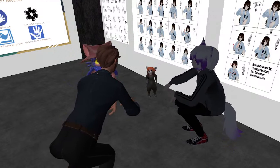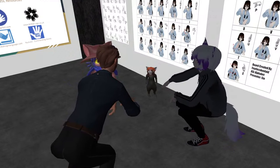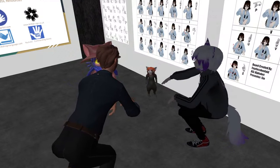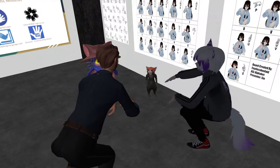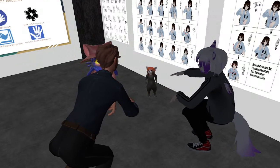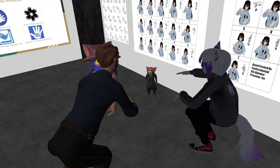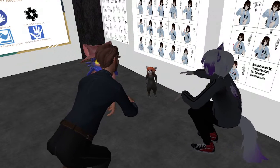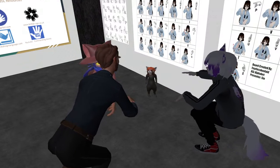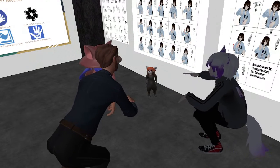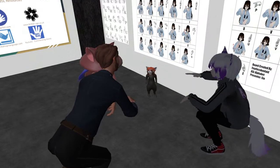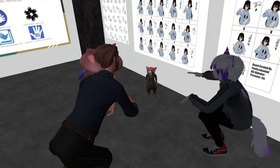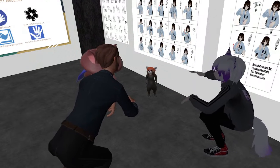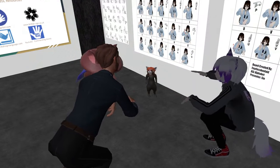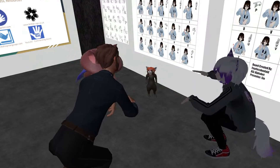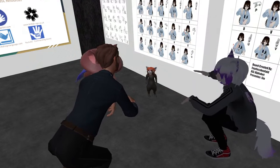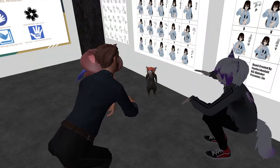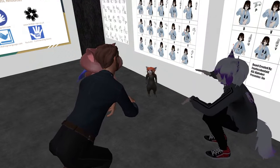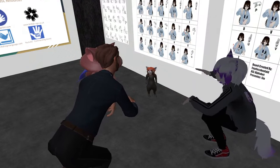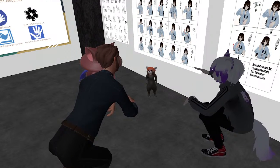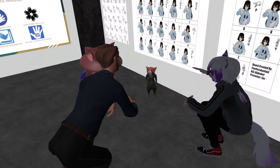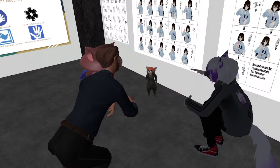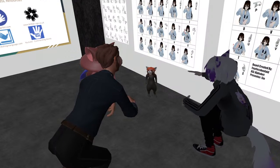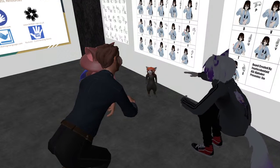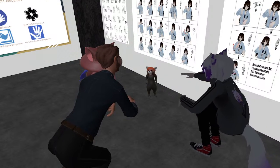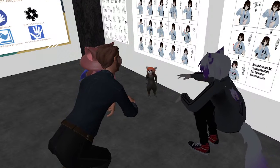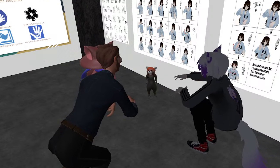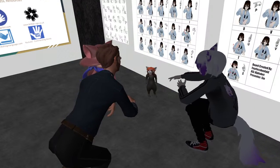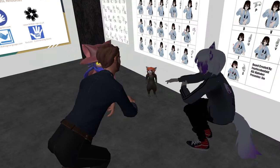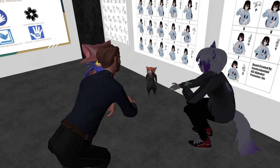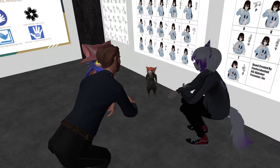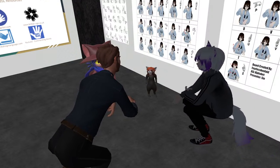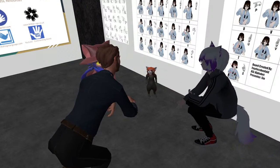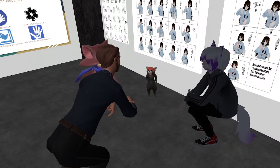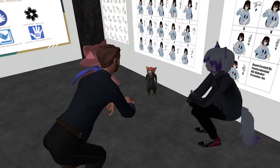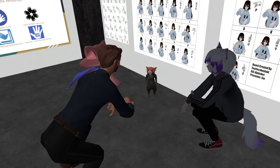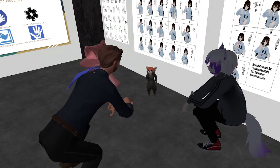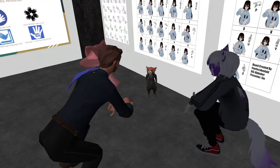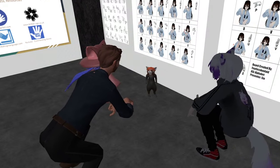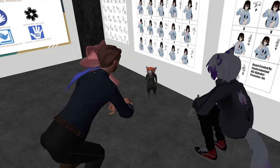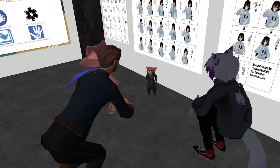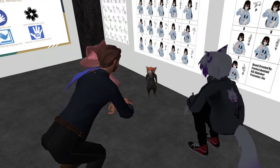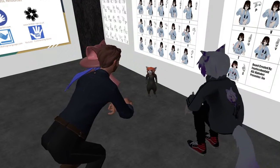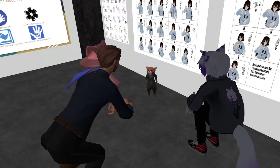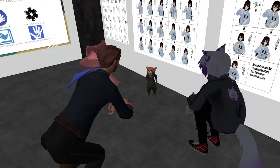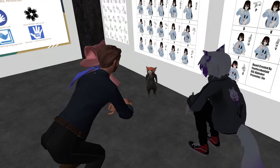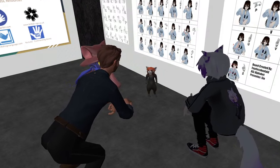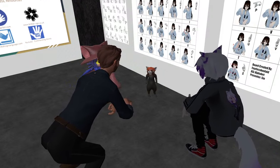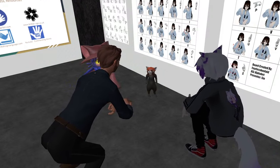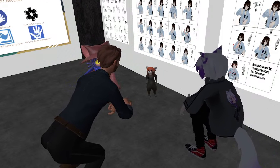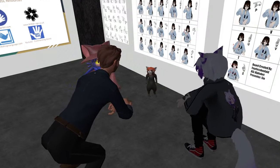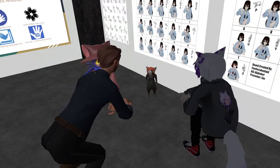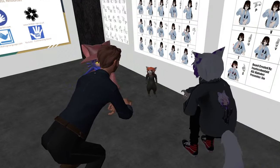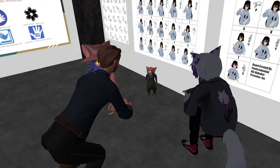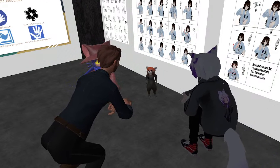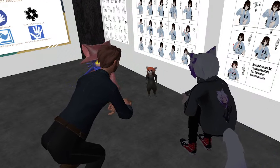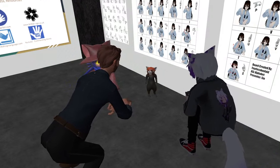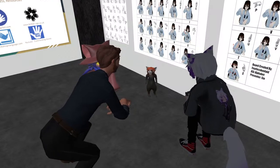look at you like, oh, you're new. You're still learning. Mm-hmm.